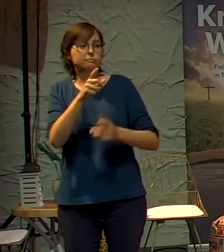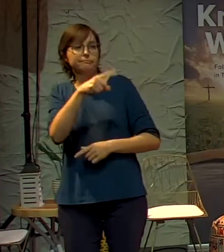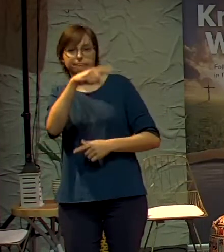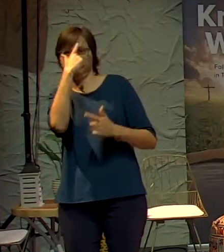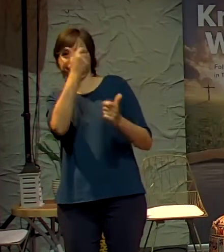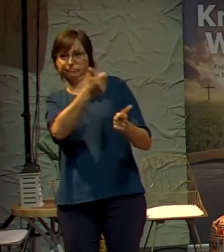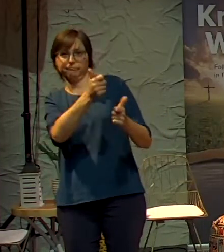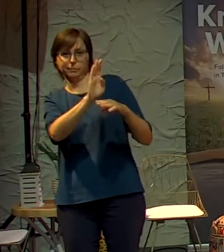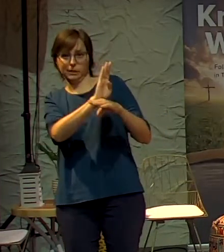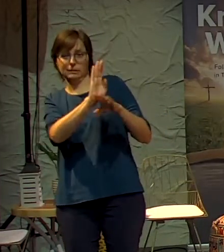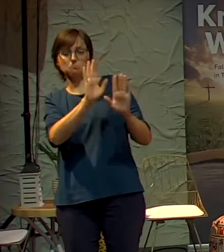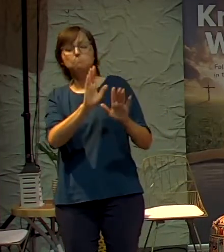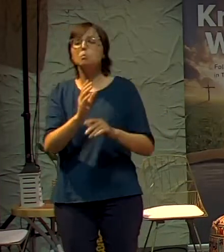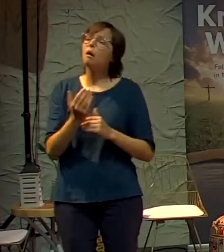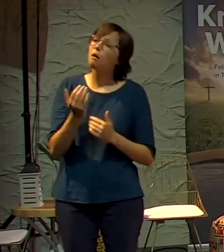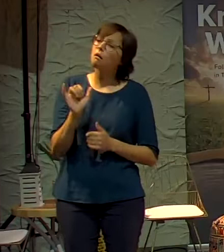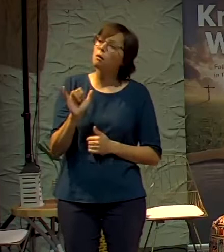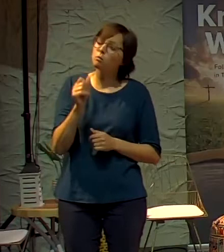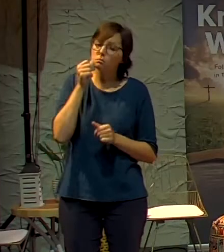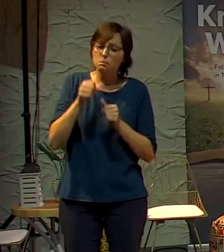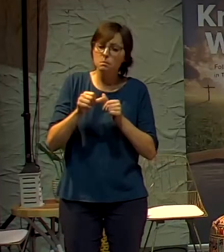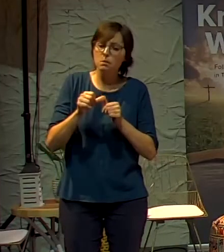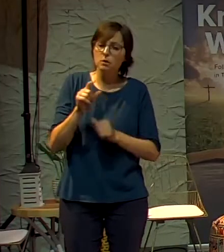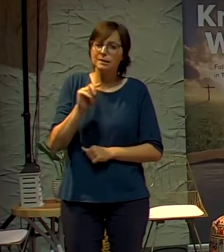business. But that reminded me that Zach Scott Theater